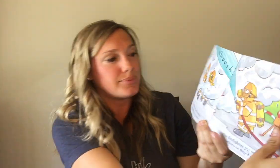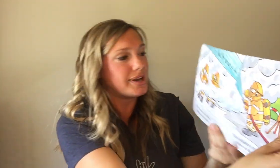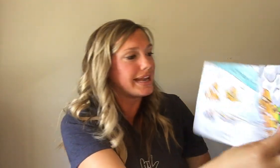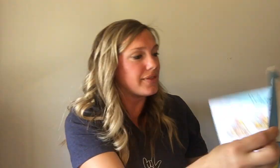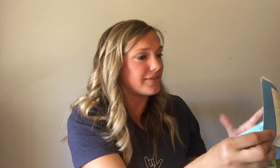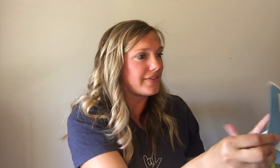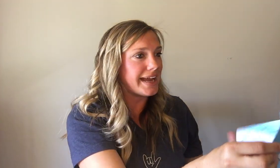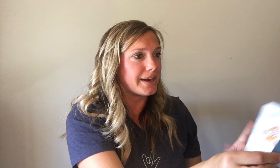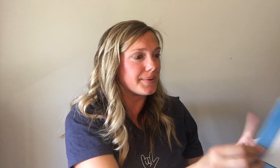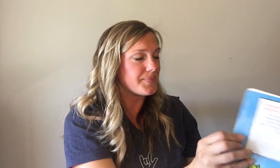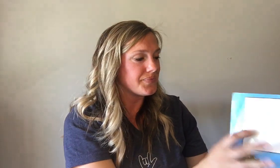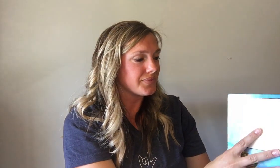putting out the fire.